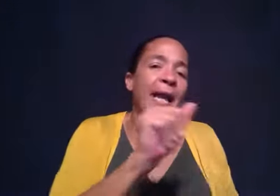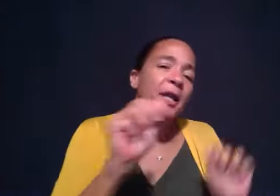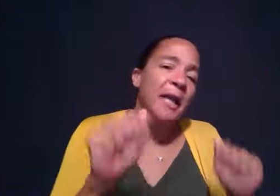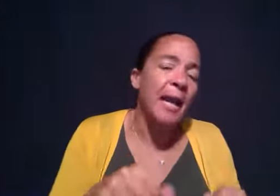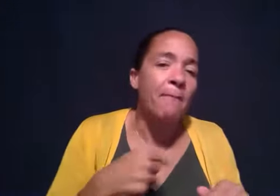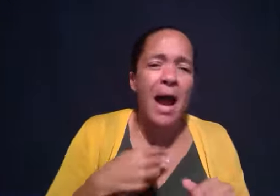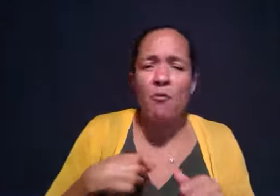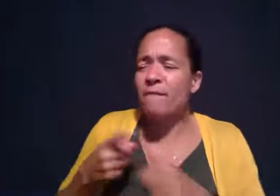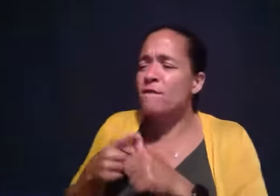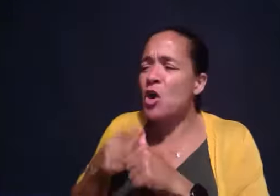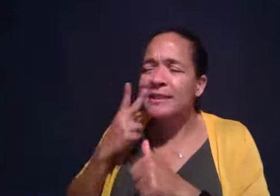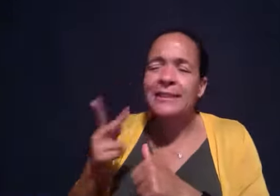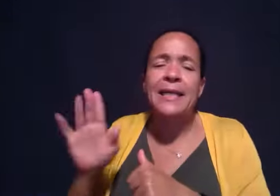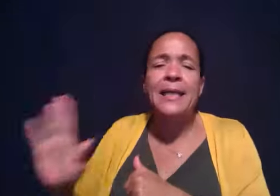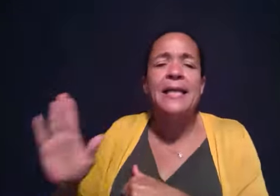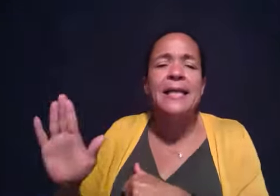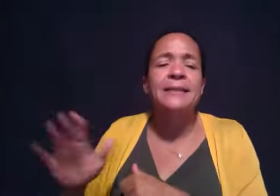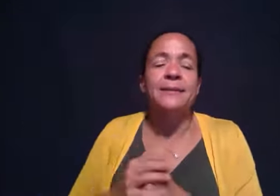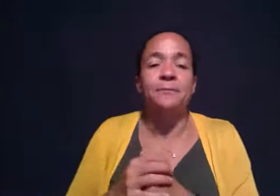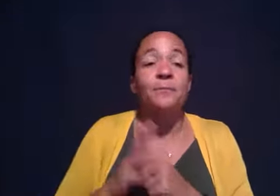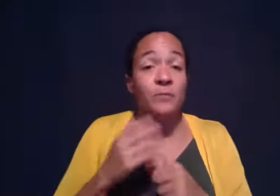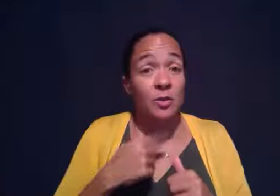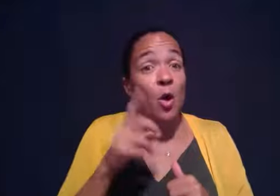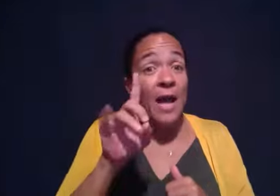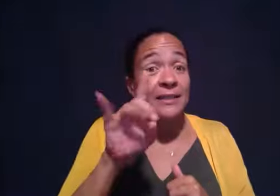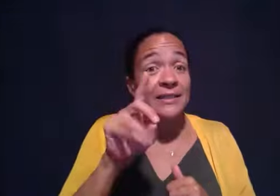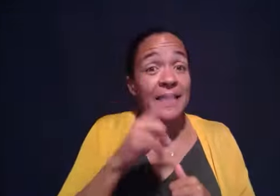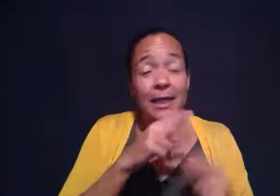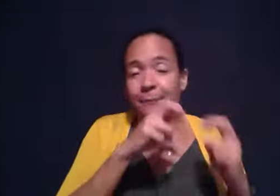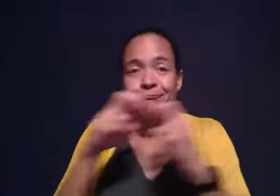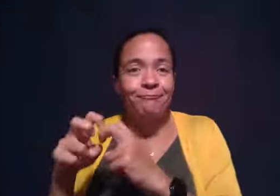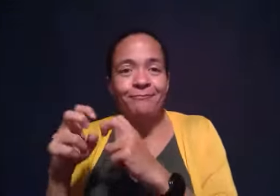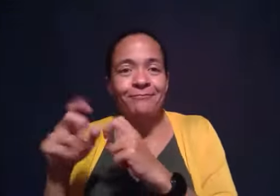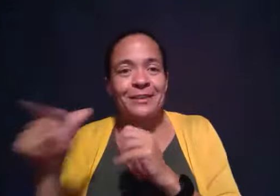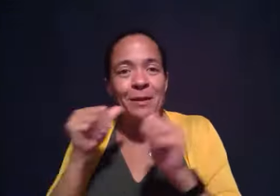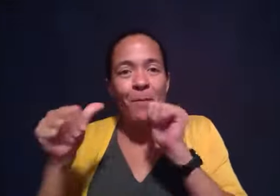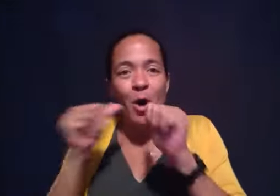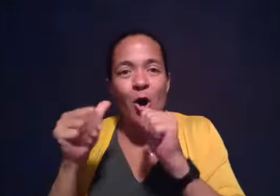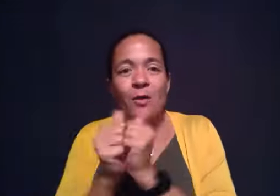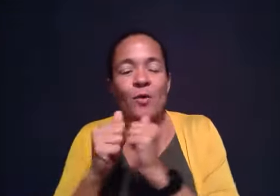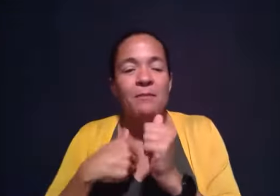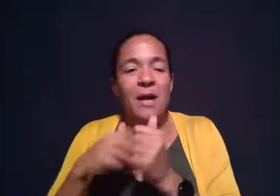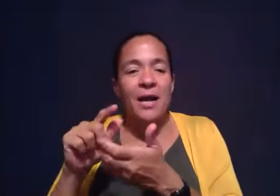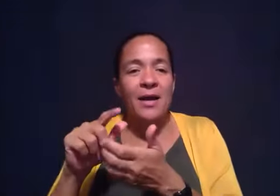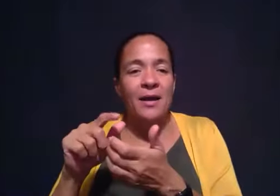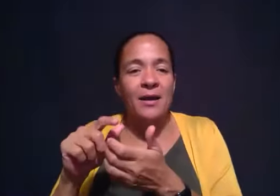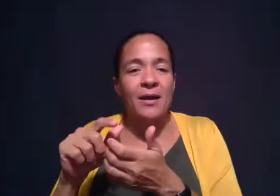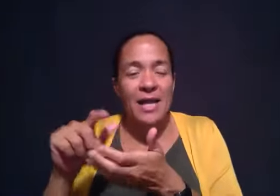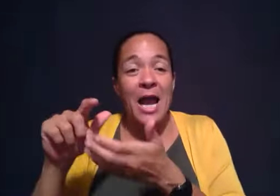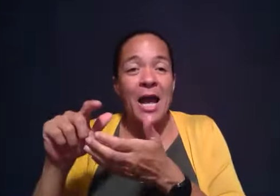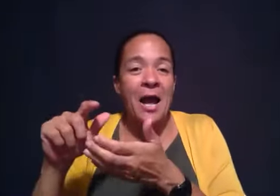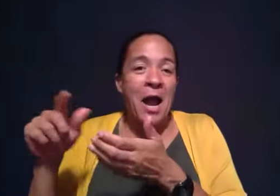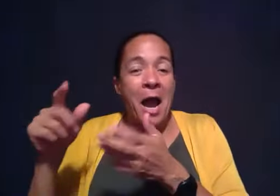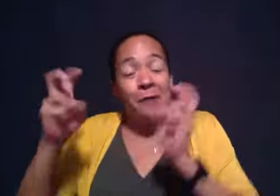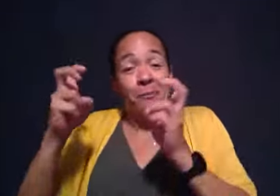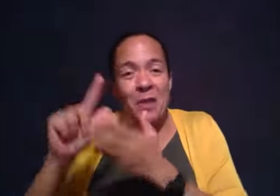do. I go sit at a bar with my legal advisor, Jimmy the criminal, and I'm not going to